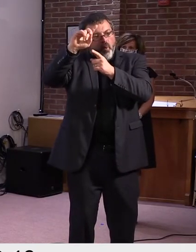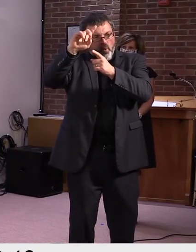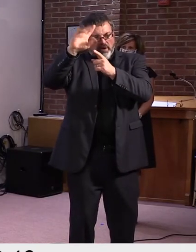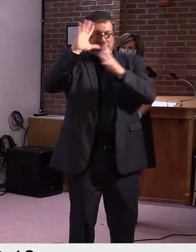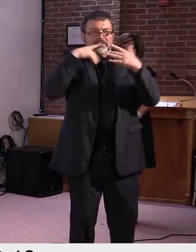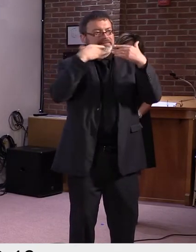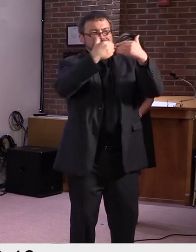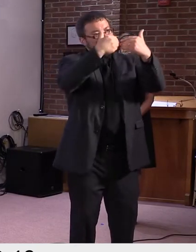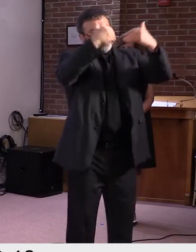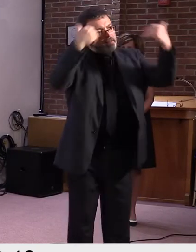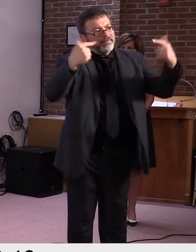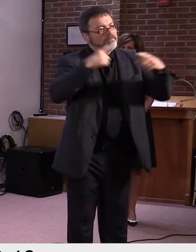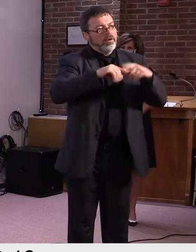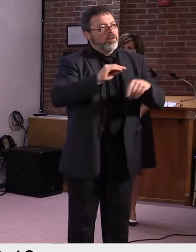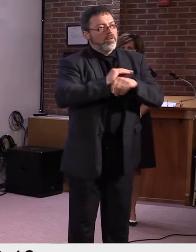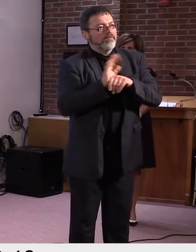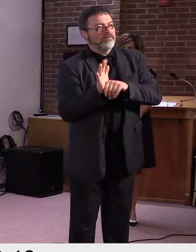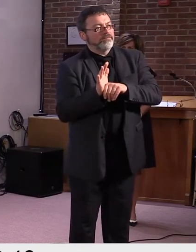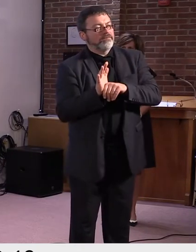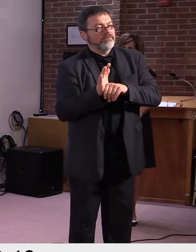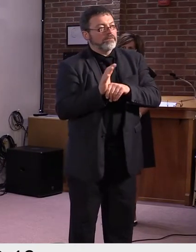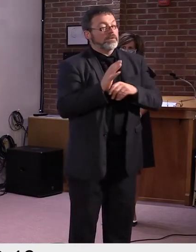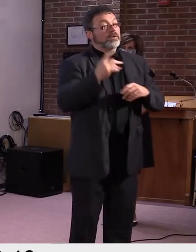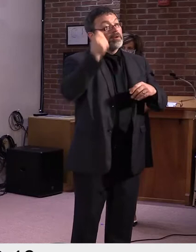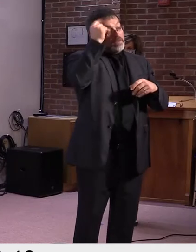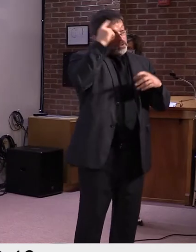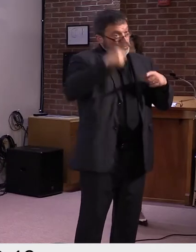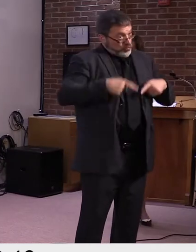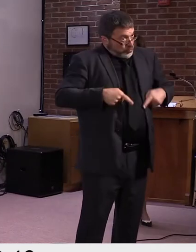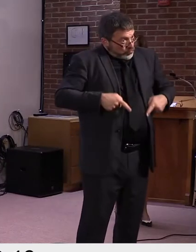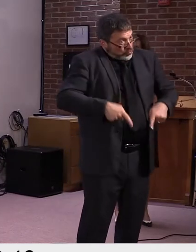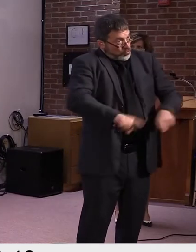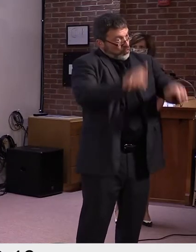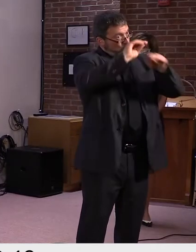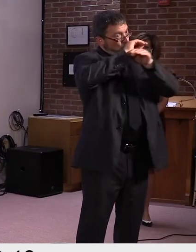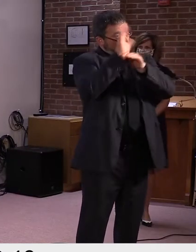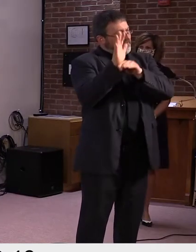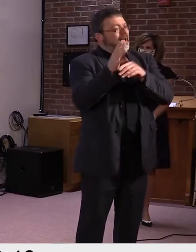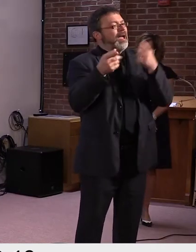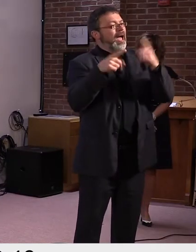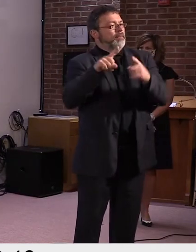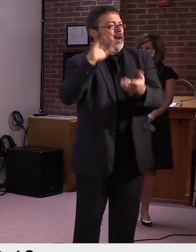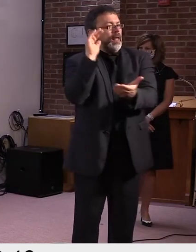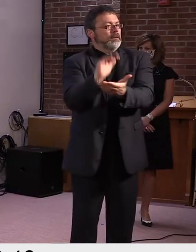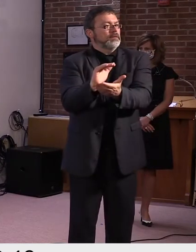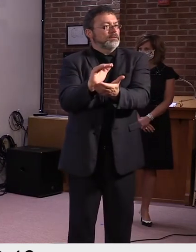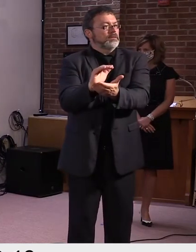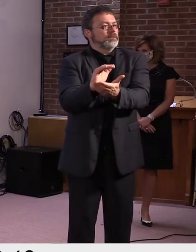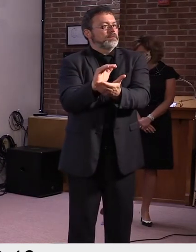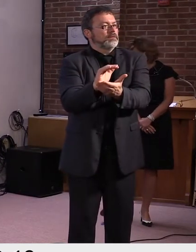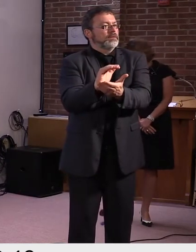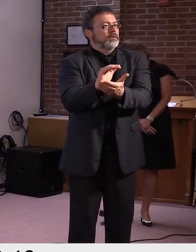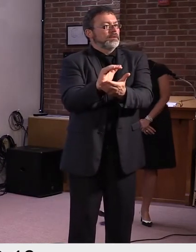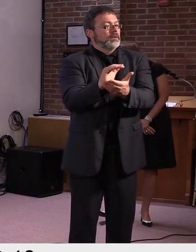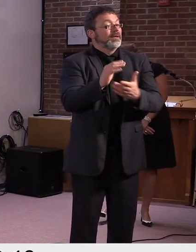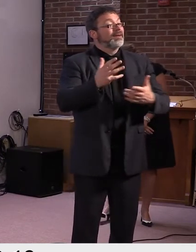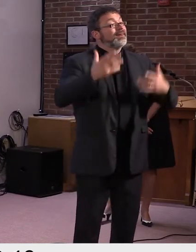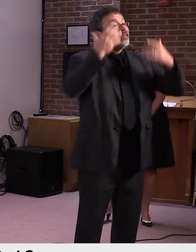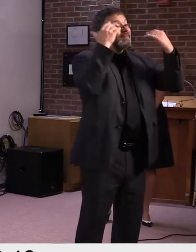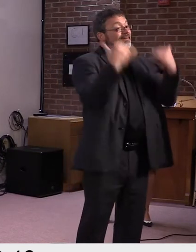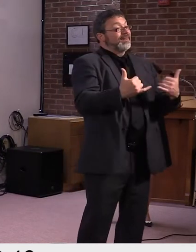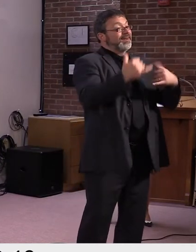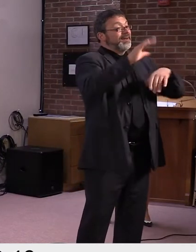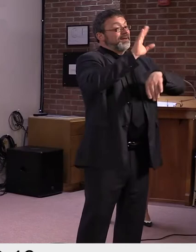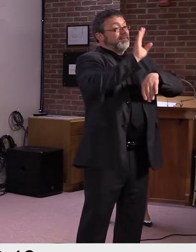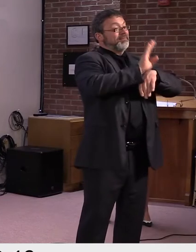incredible drop. And then when things started to open back up, we're seeing those numbers increase. So it looks as